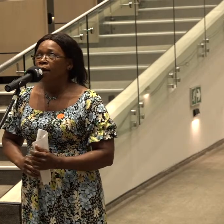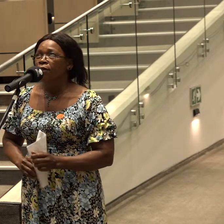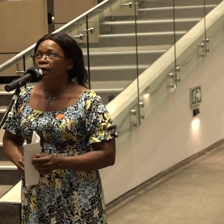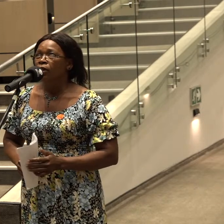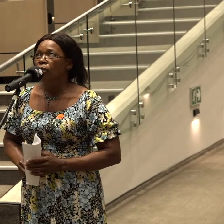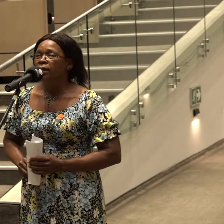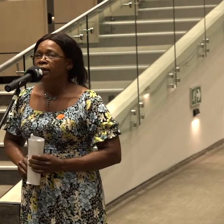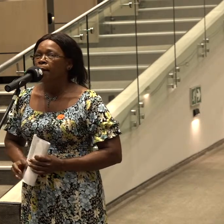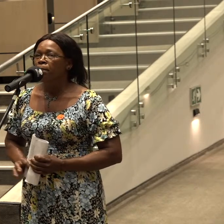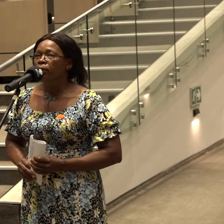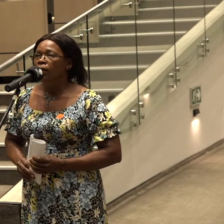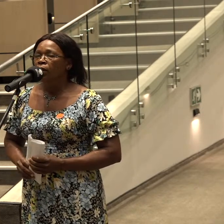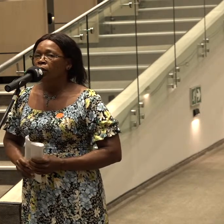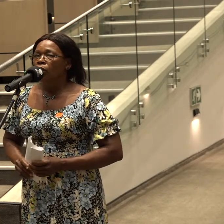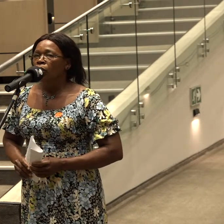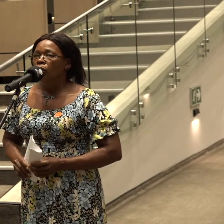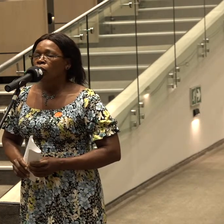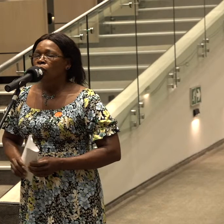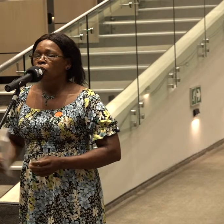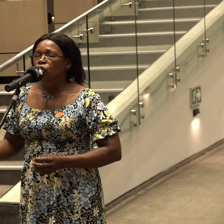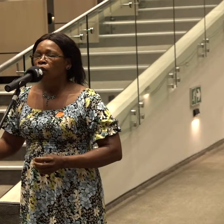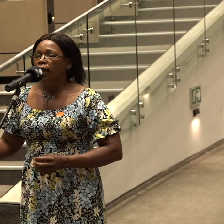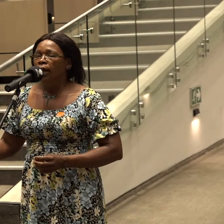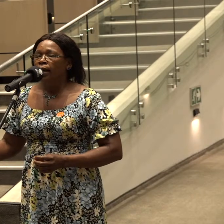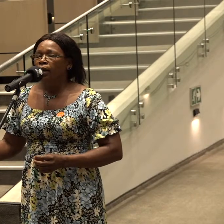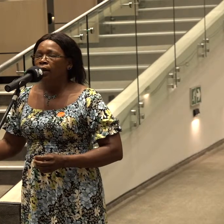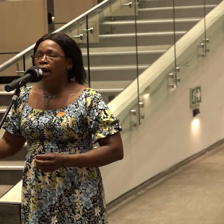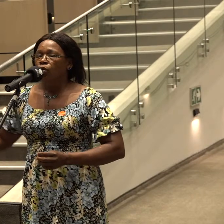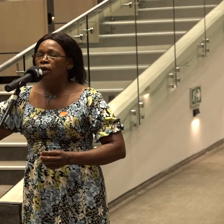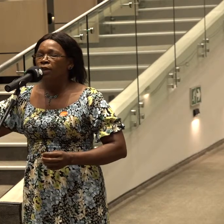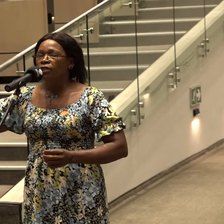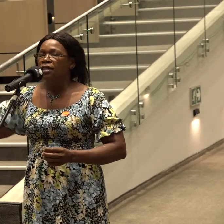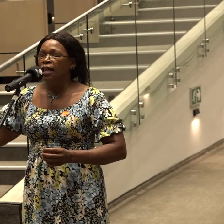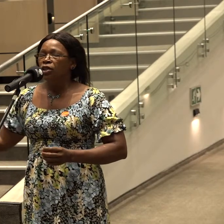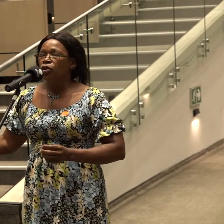half a kilometer usage